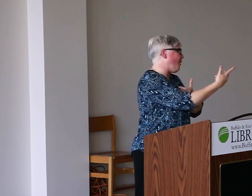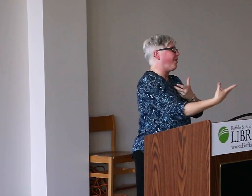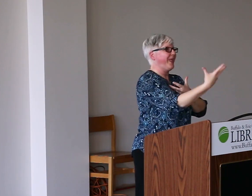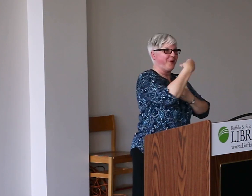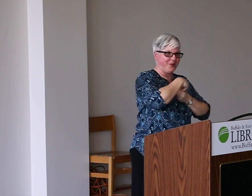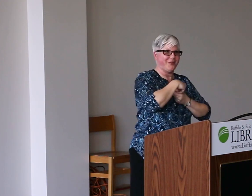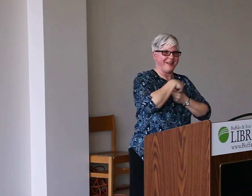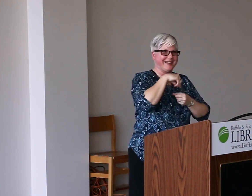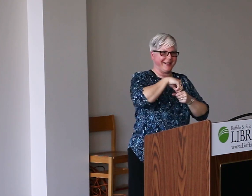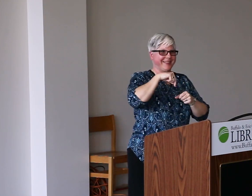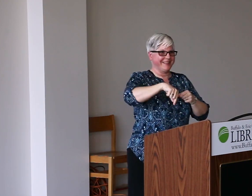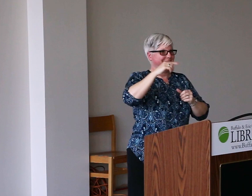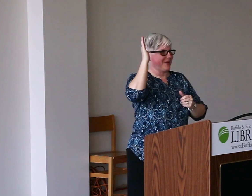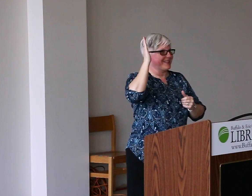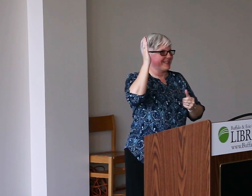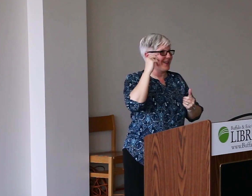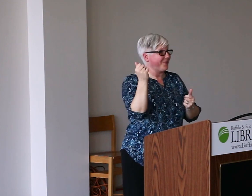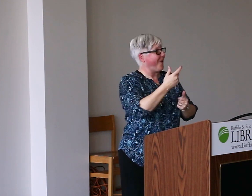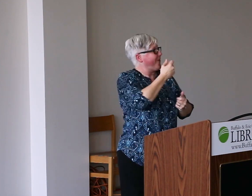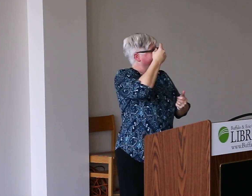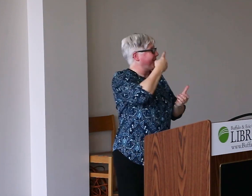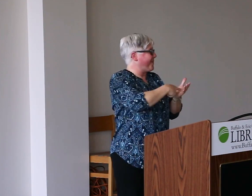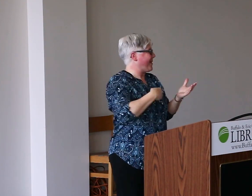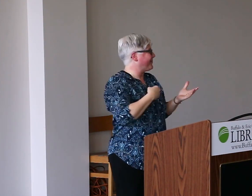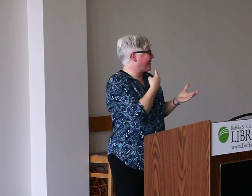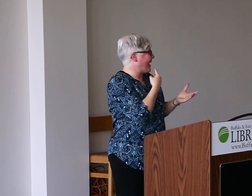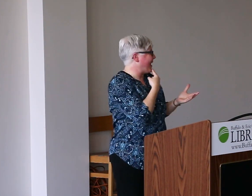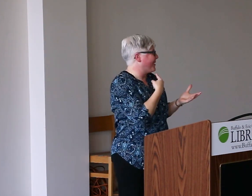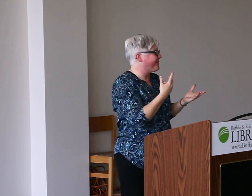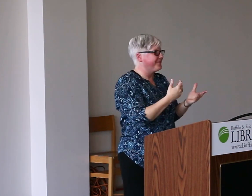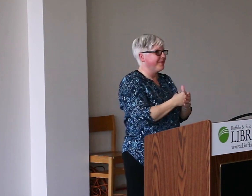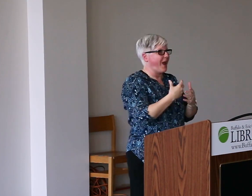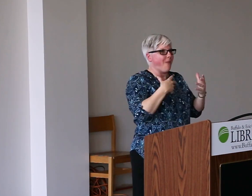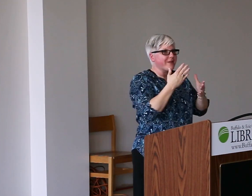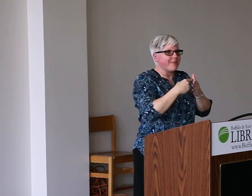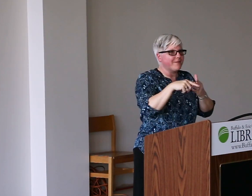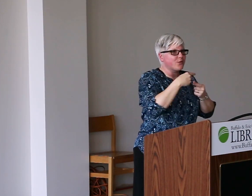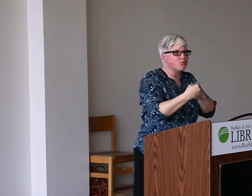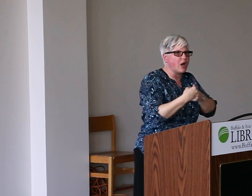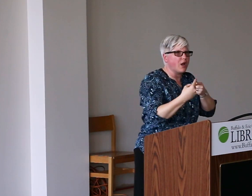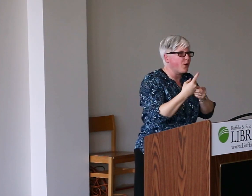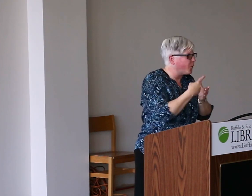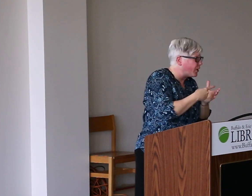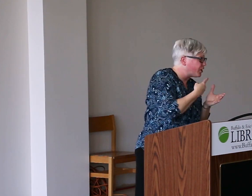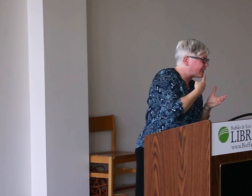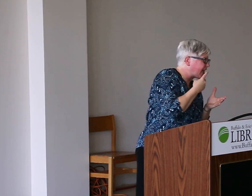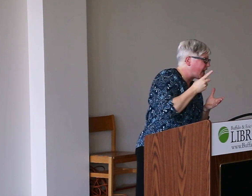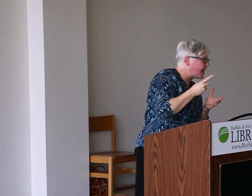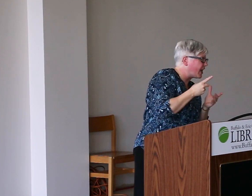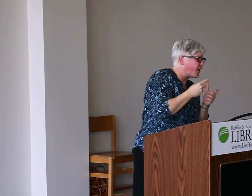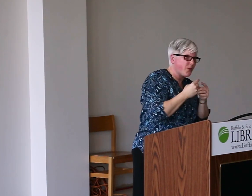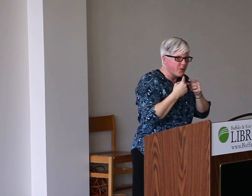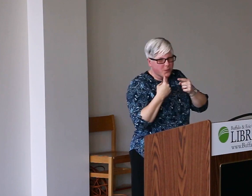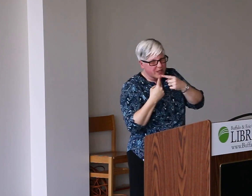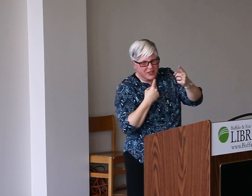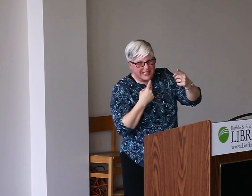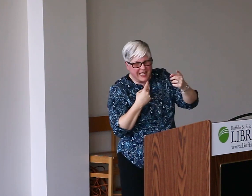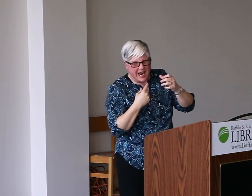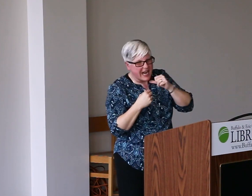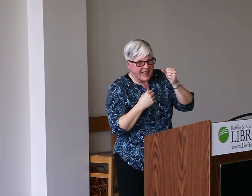of you are included in this presentation and you all understand what I'm saying. I don't want some of you to struggle. Wait, what did she say? Wait, no,